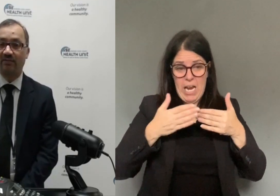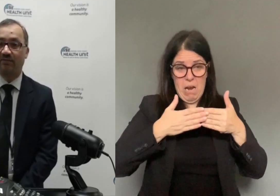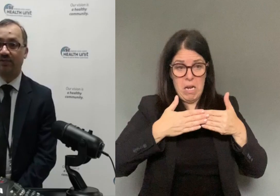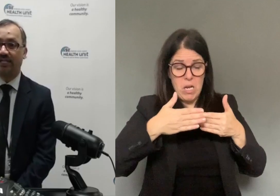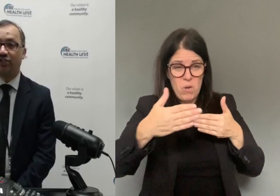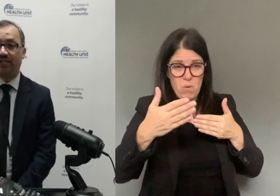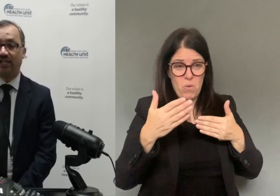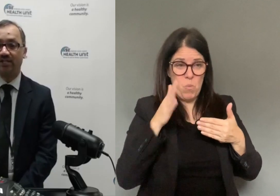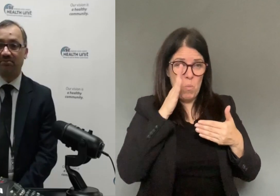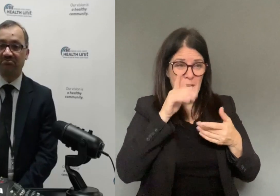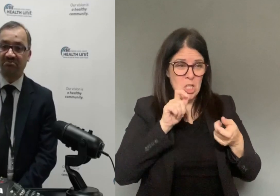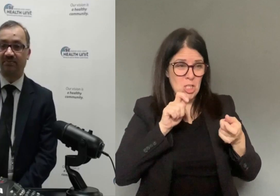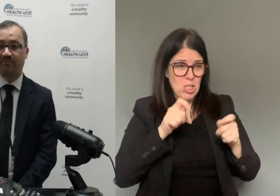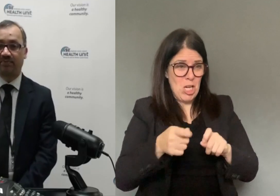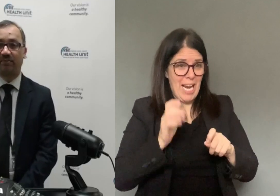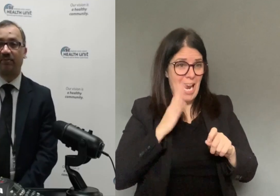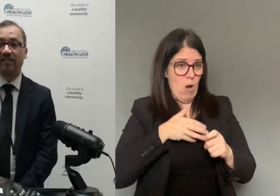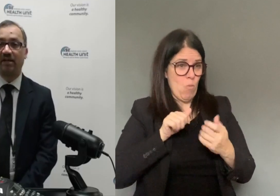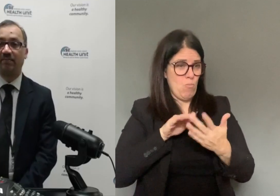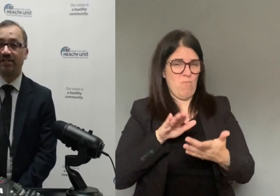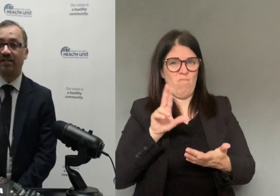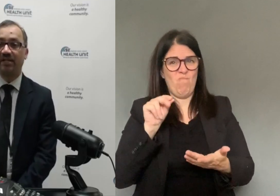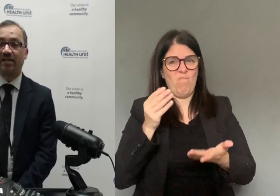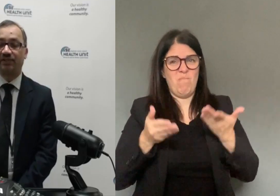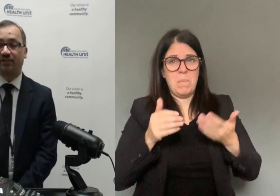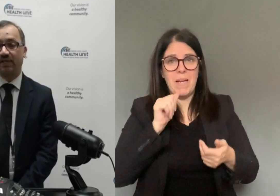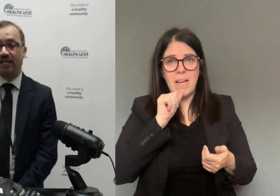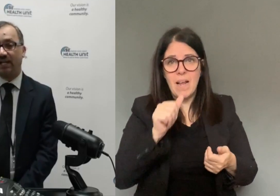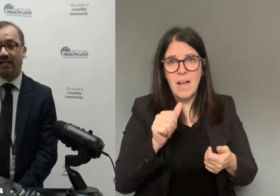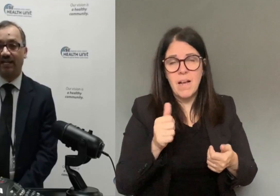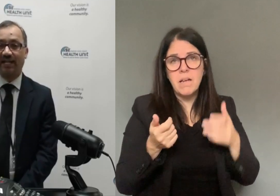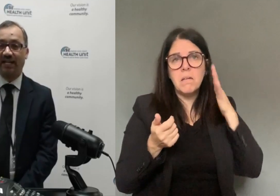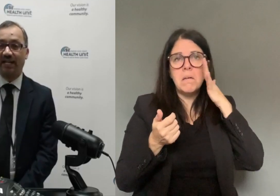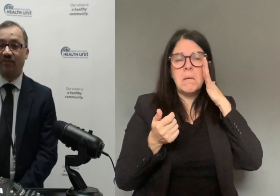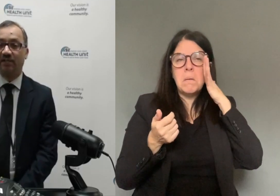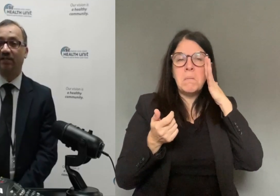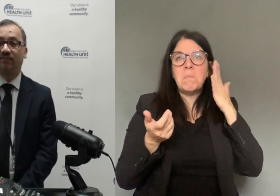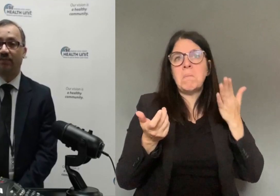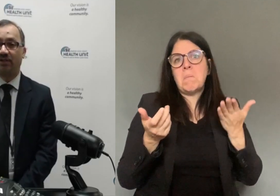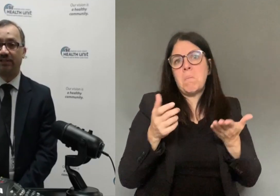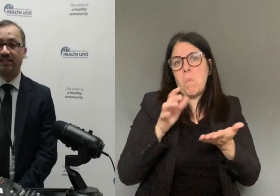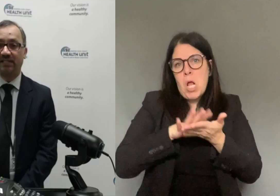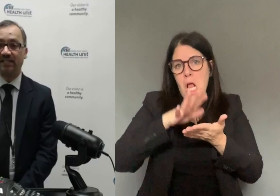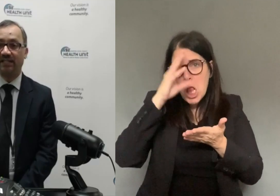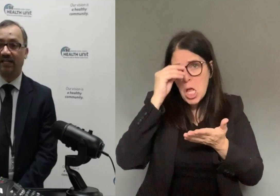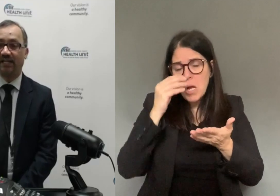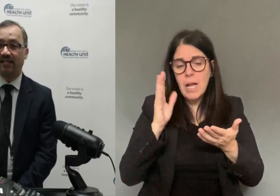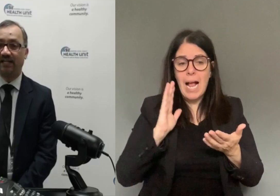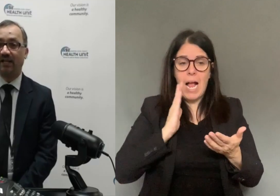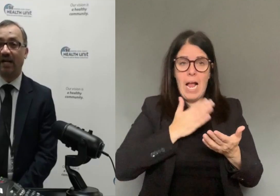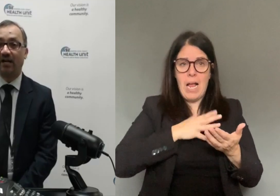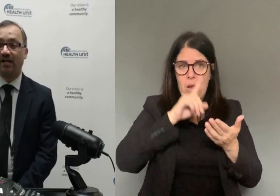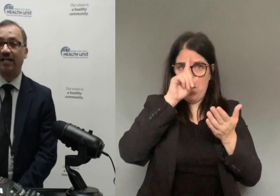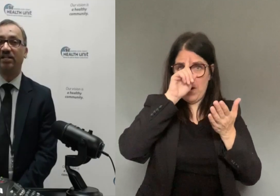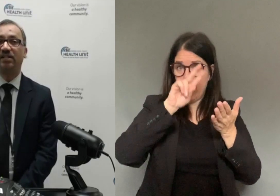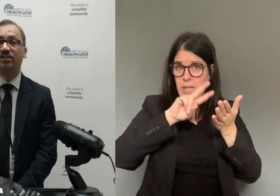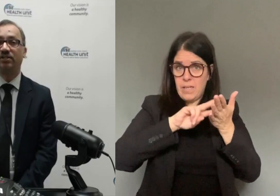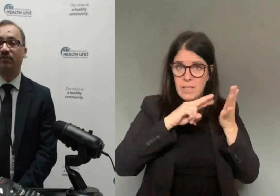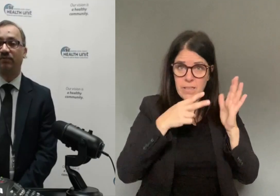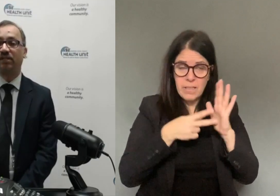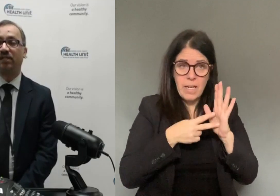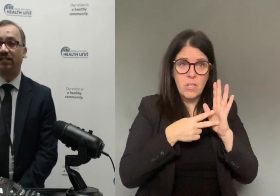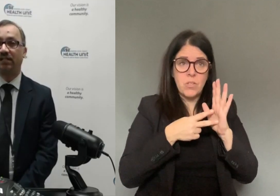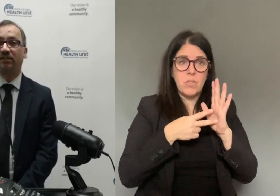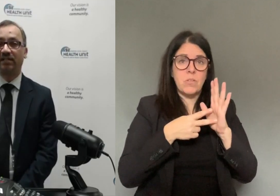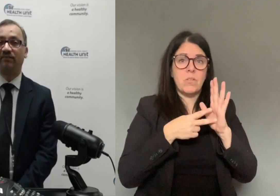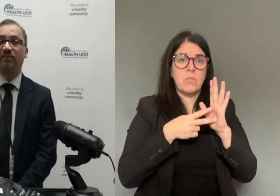now, would that change? Probably not much. So again, we learn from all these things, and our intention when we